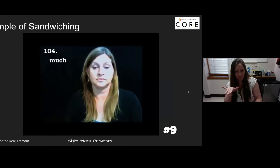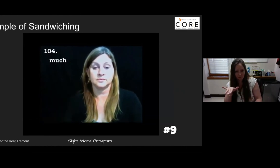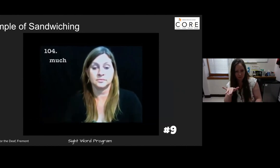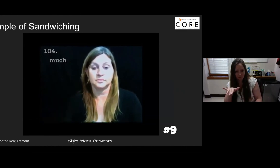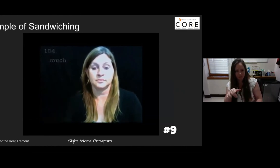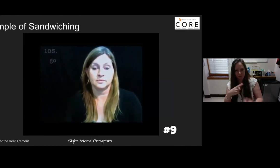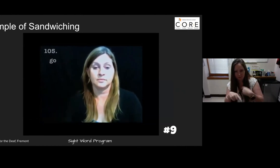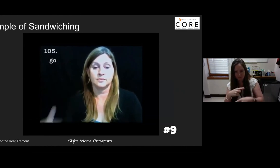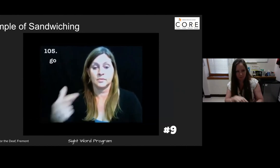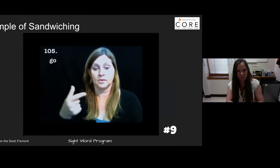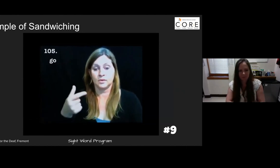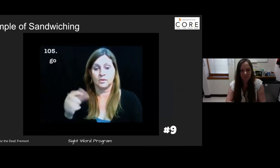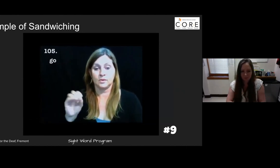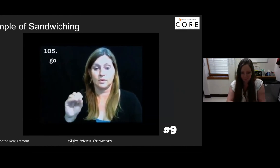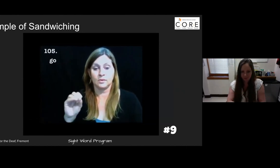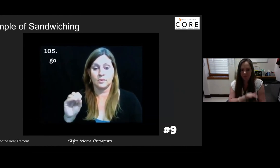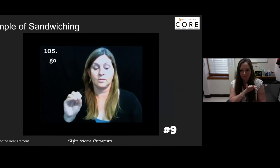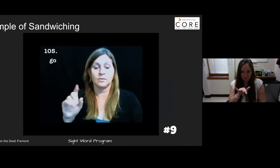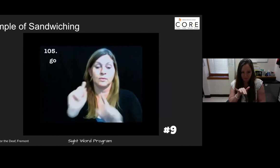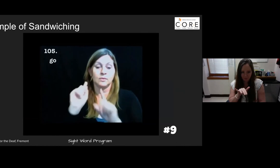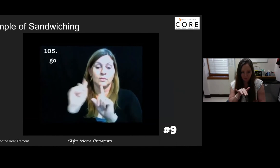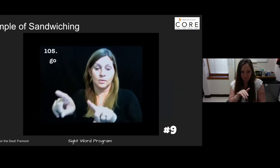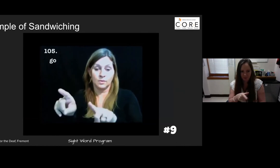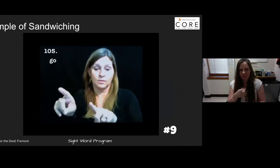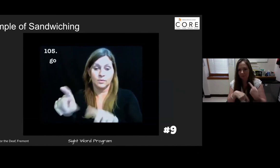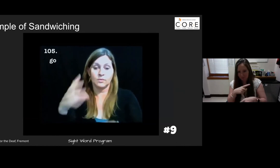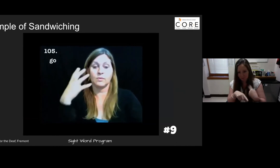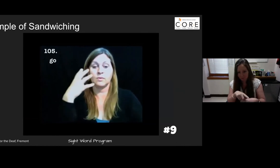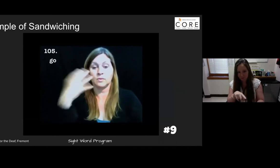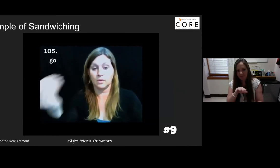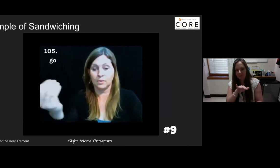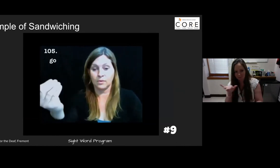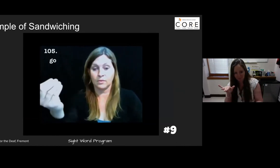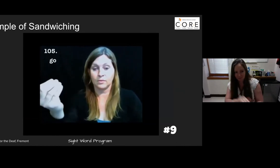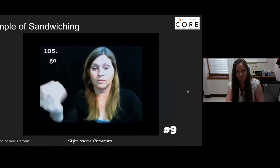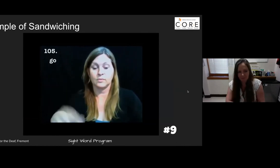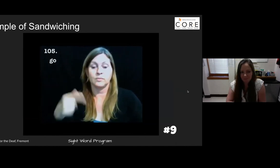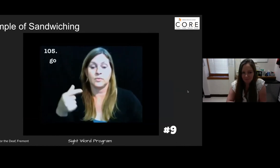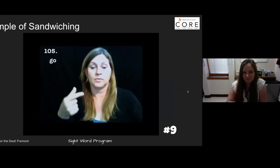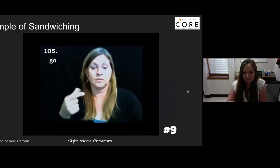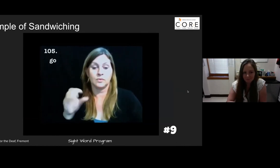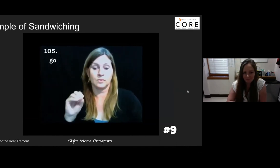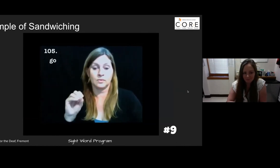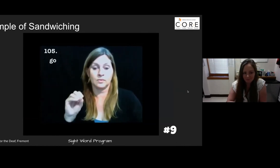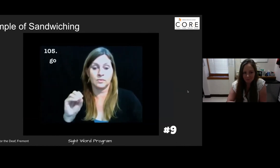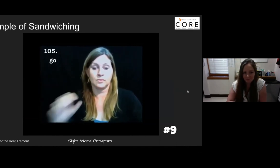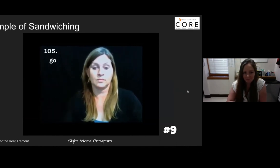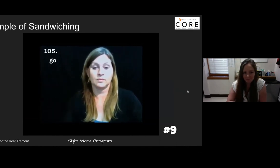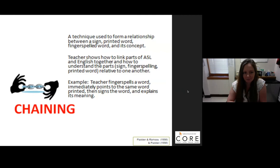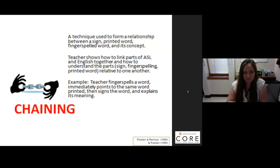You see, she signs and then spells. That's much. Go, spell, sign, spell,